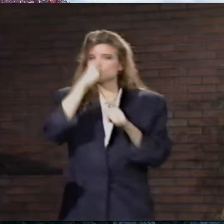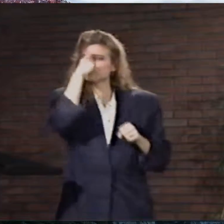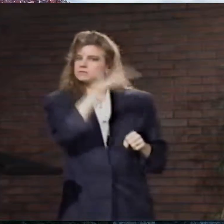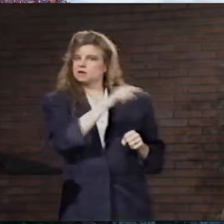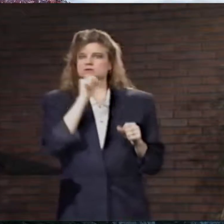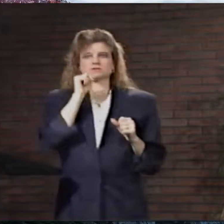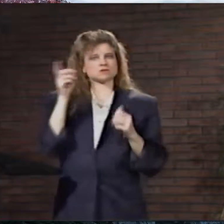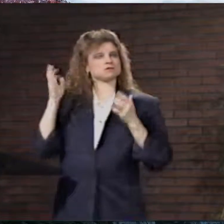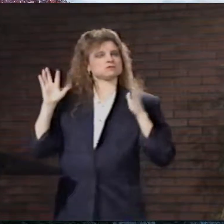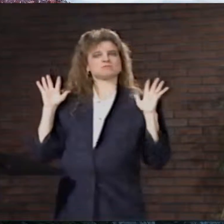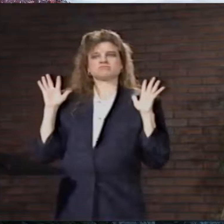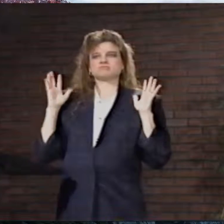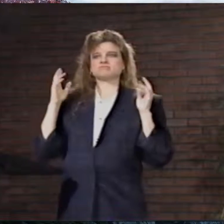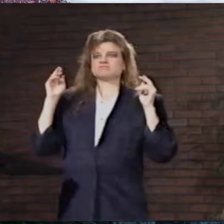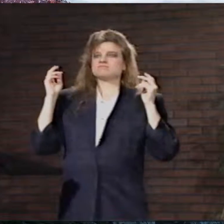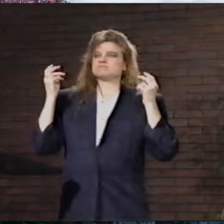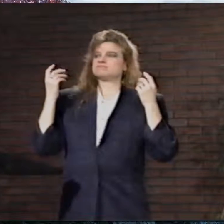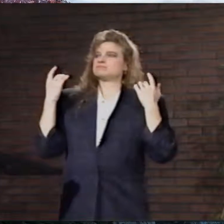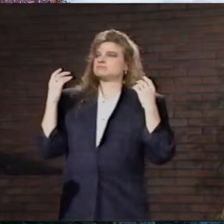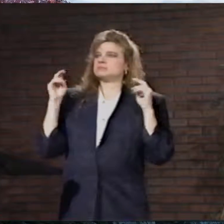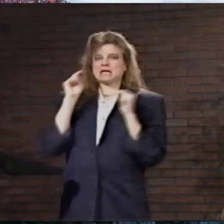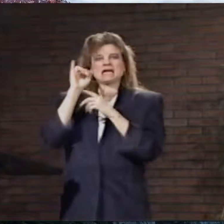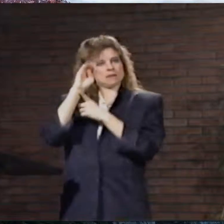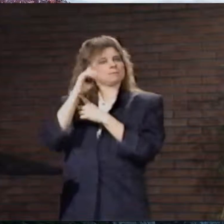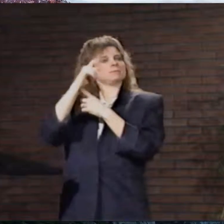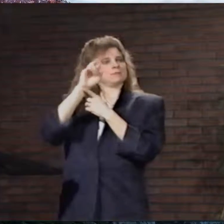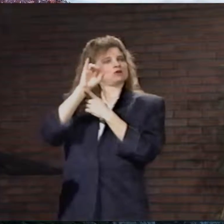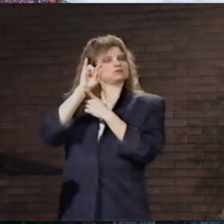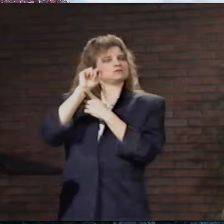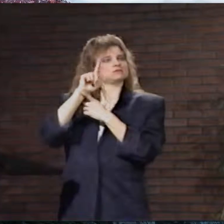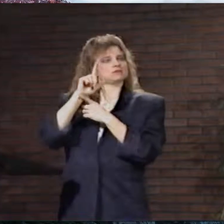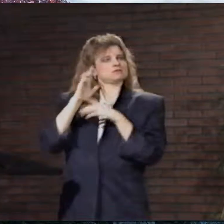not supporting one side or the other, or